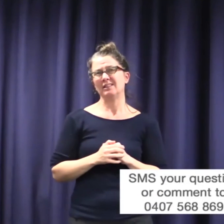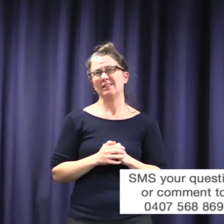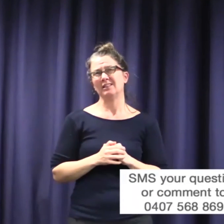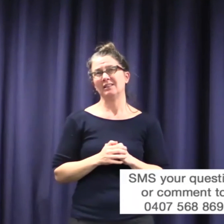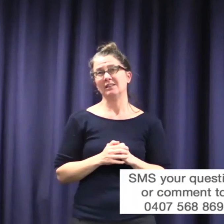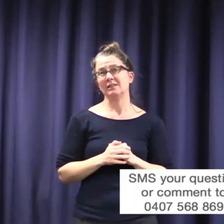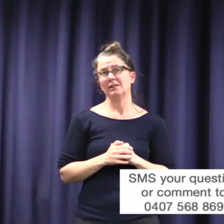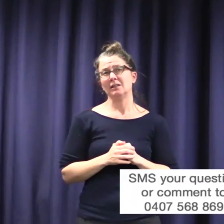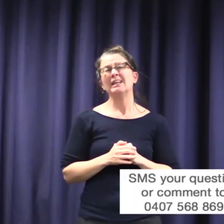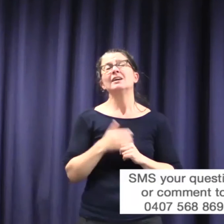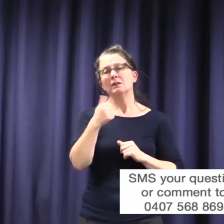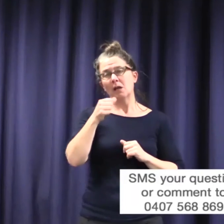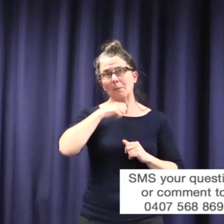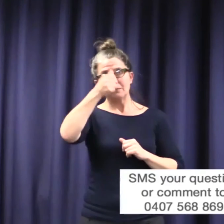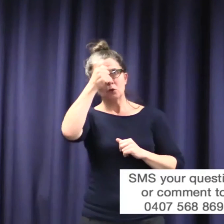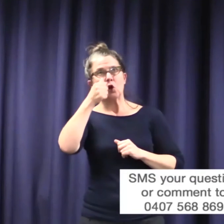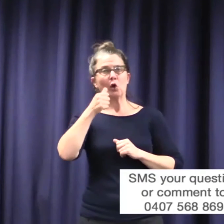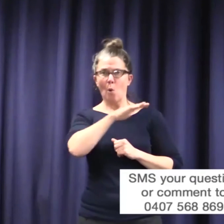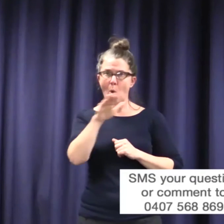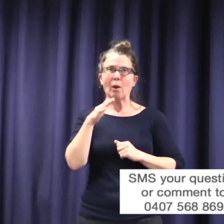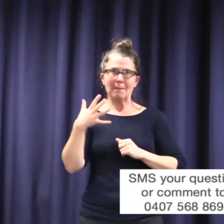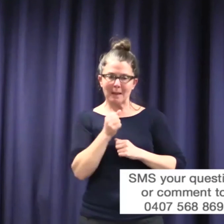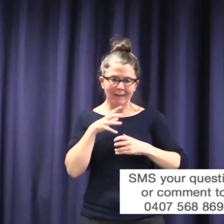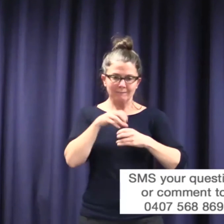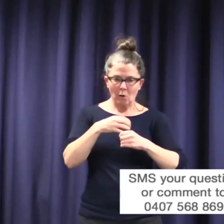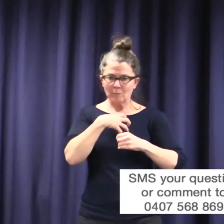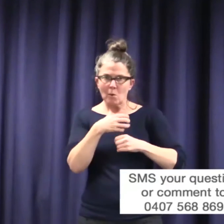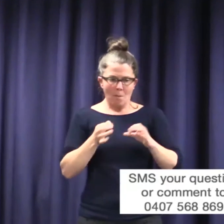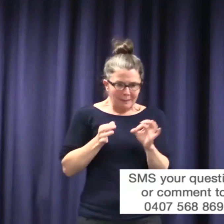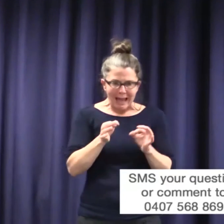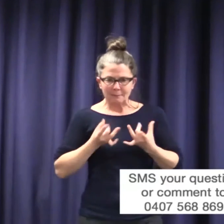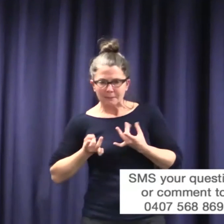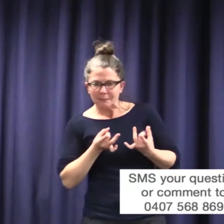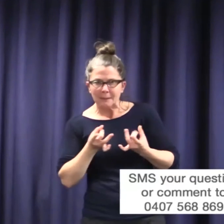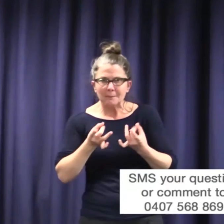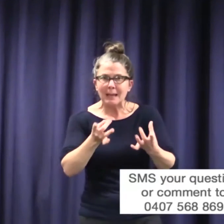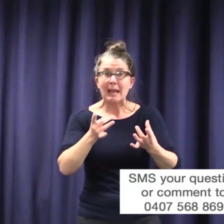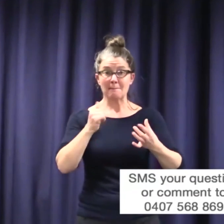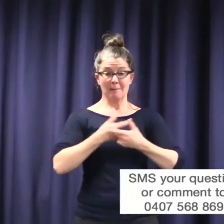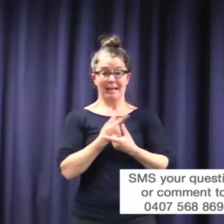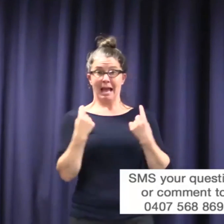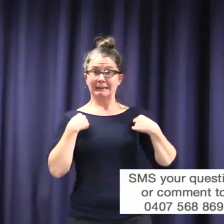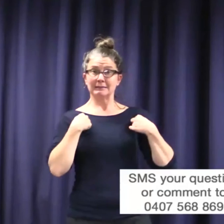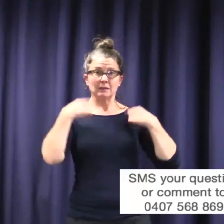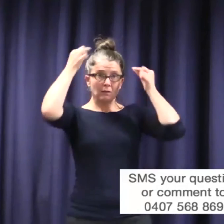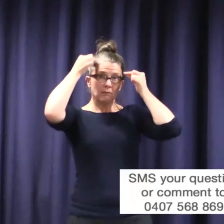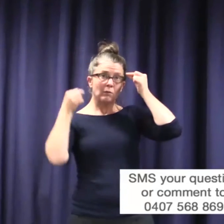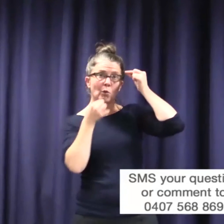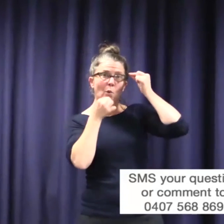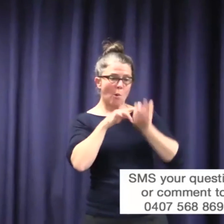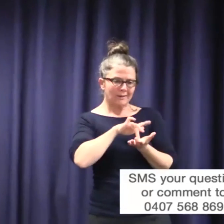probably require a little more planning on everybody's part, some assessment by us in the call centre in